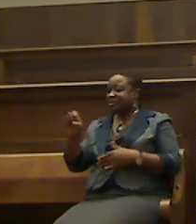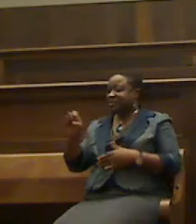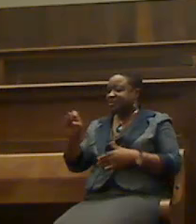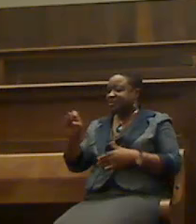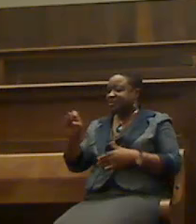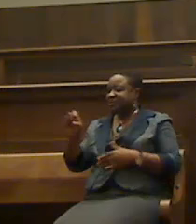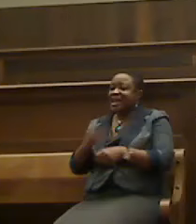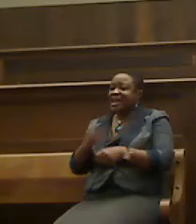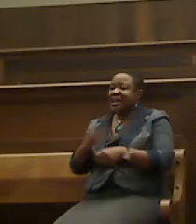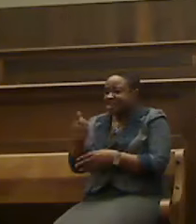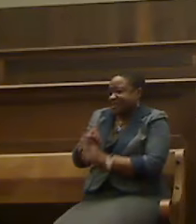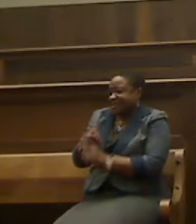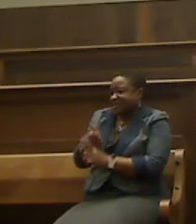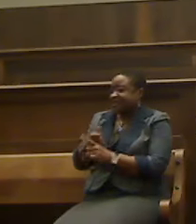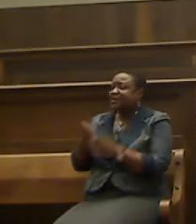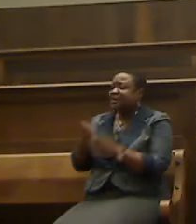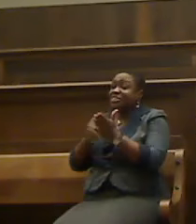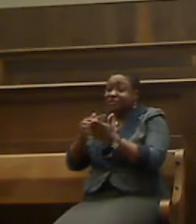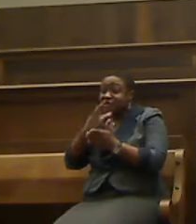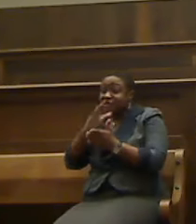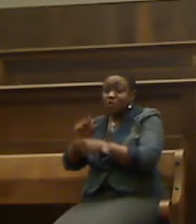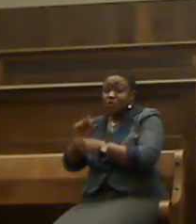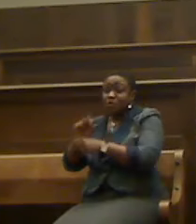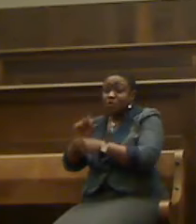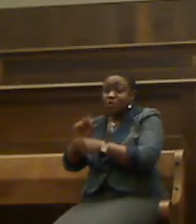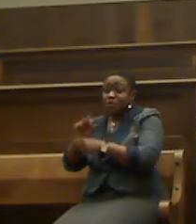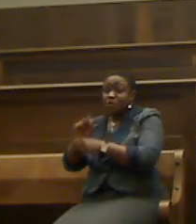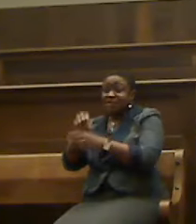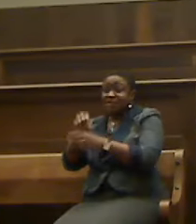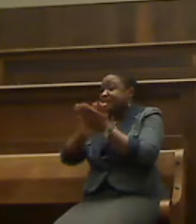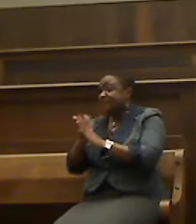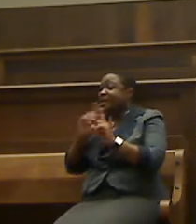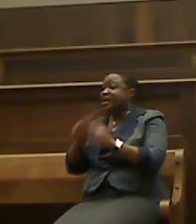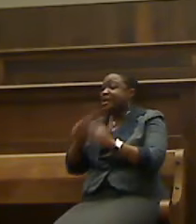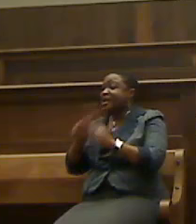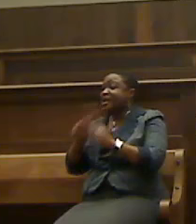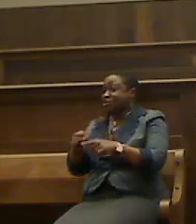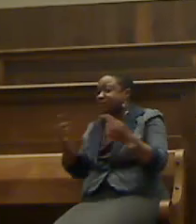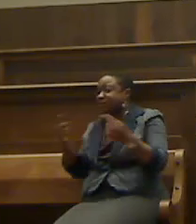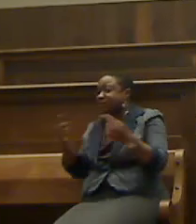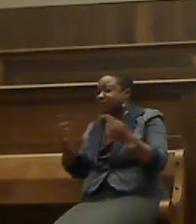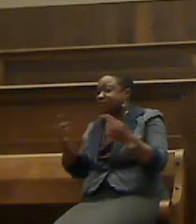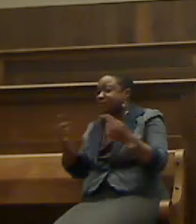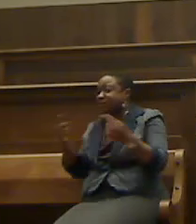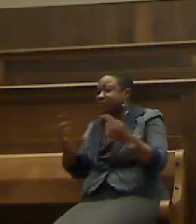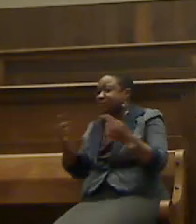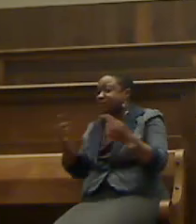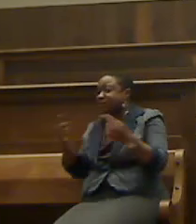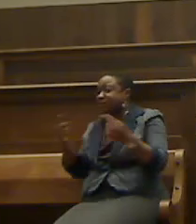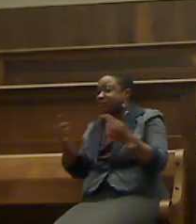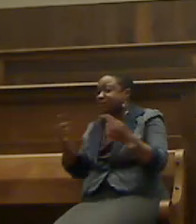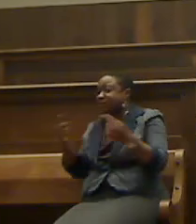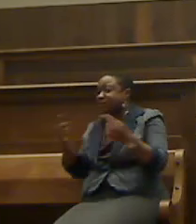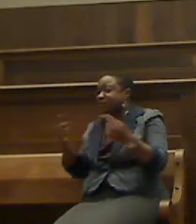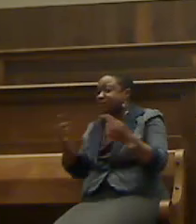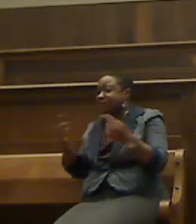There are thousands of farm workers in India who are getting allergic reactions from touching the cotton that hasn't been cleaned. There are